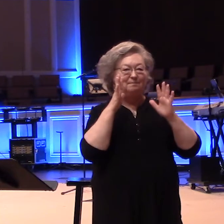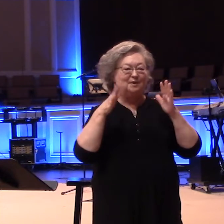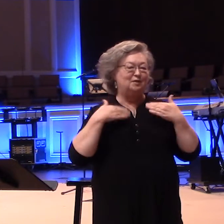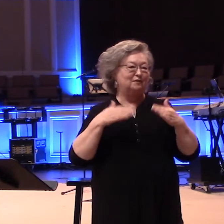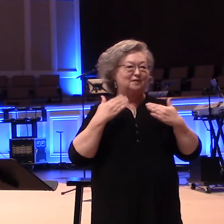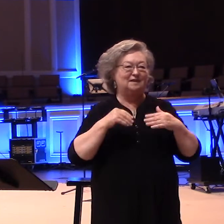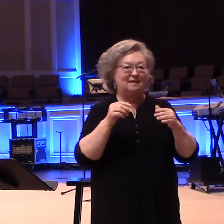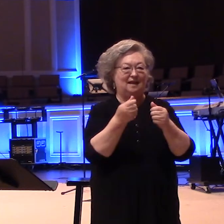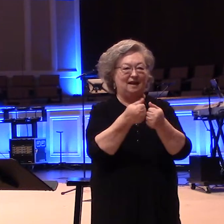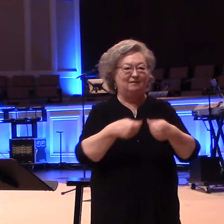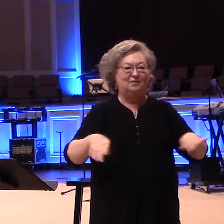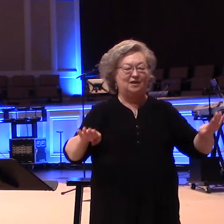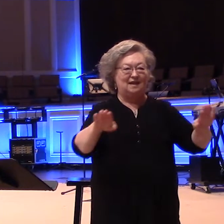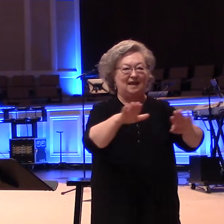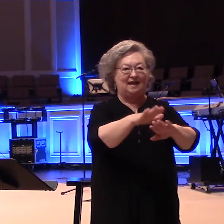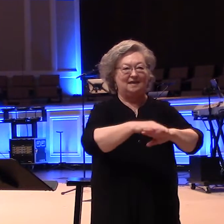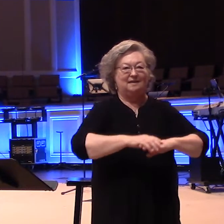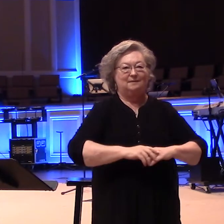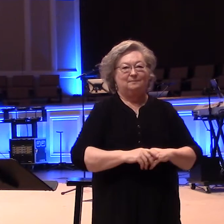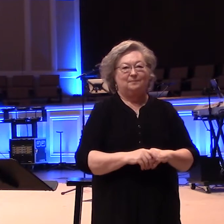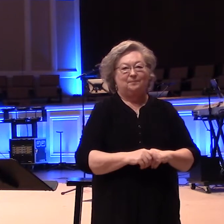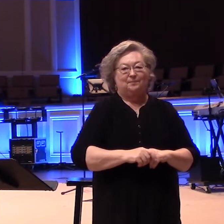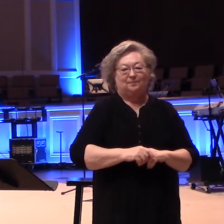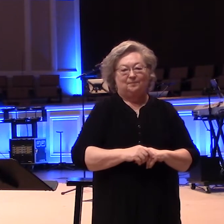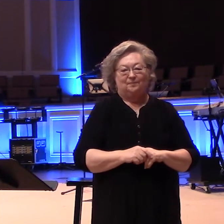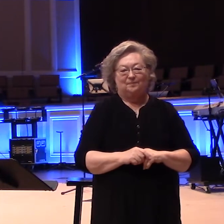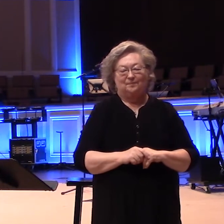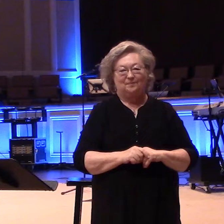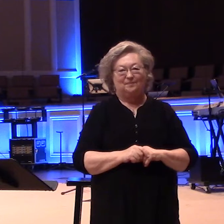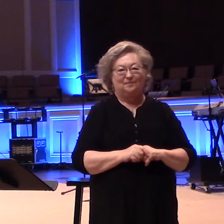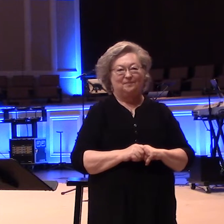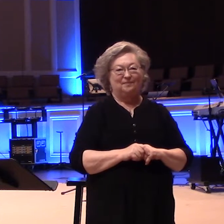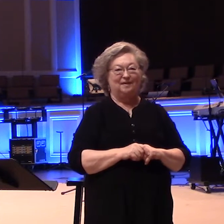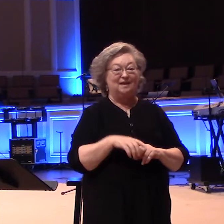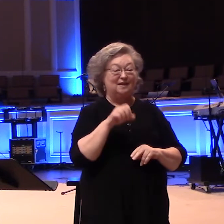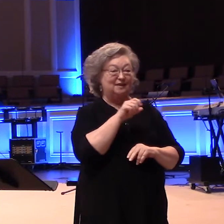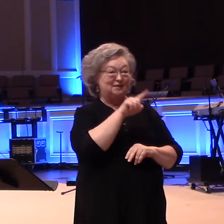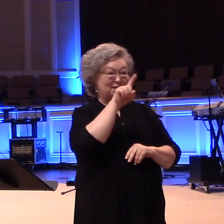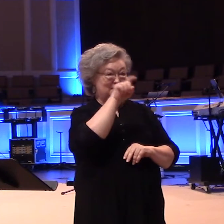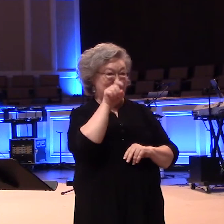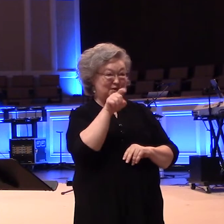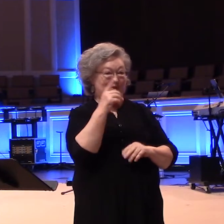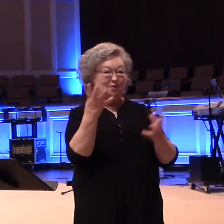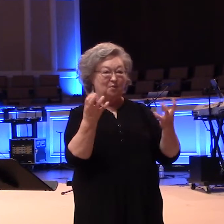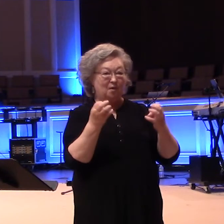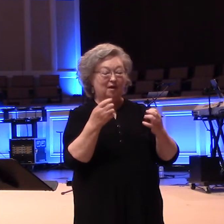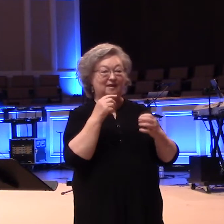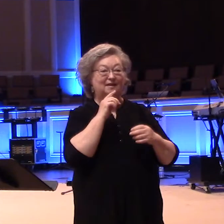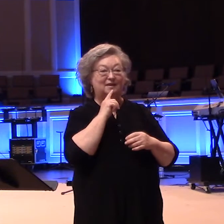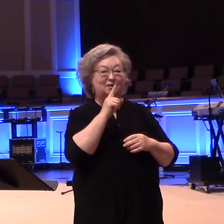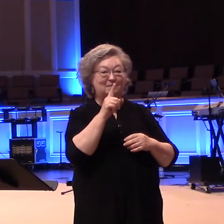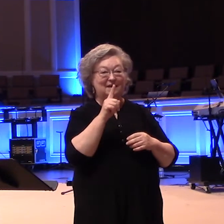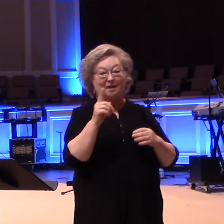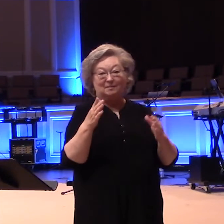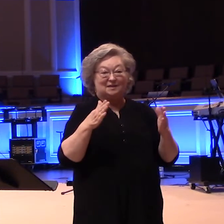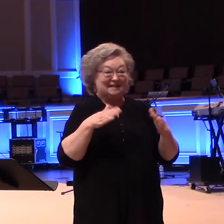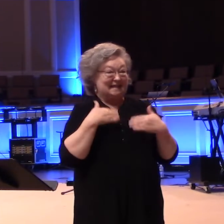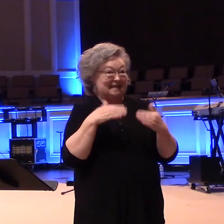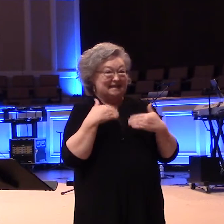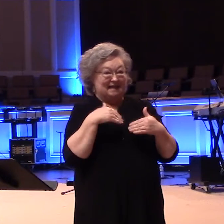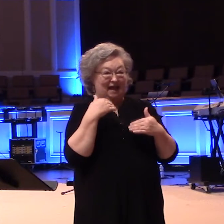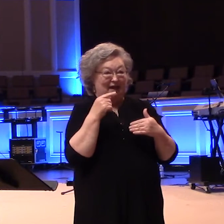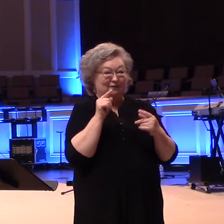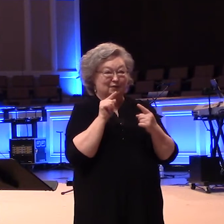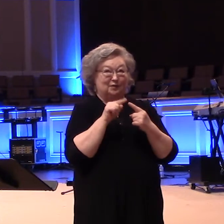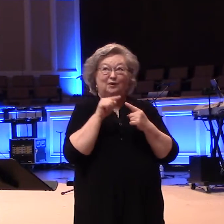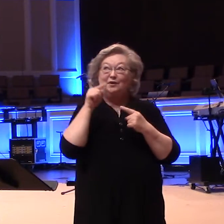said, that Eric Hankins, he sure is delightful. Right? Maybe not the first word that jumps to your mind when you think of me, but I want to